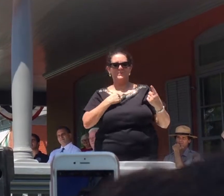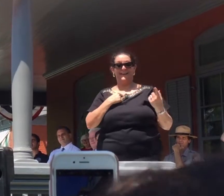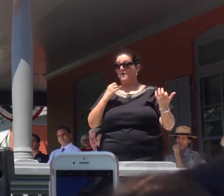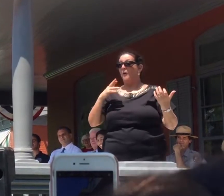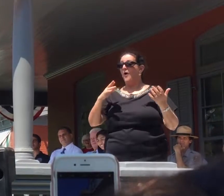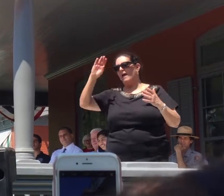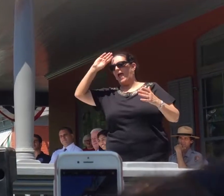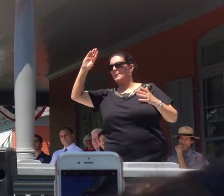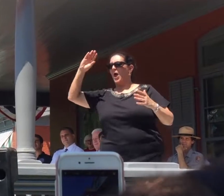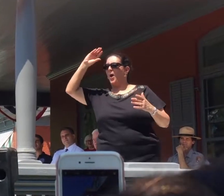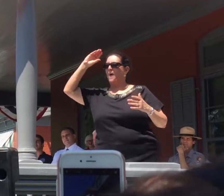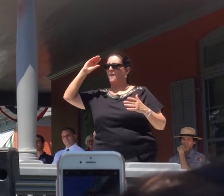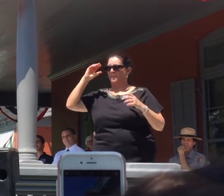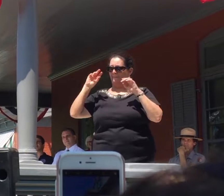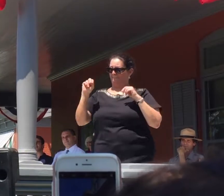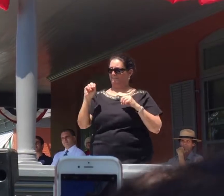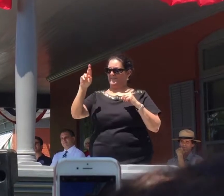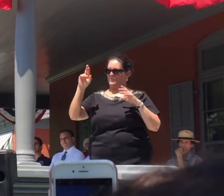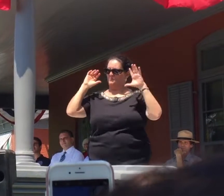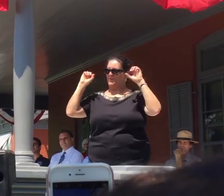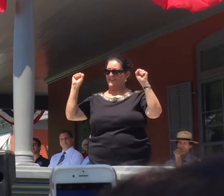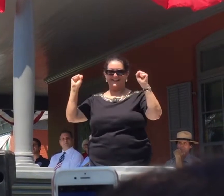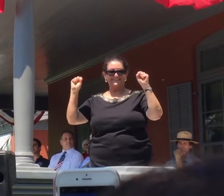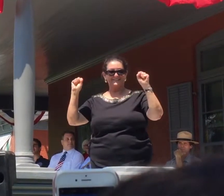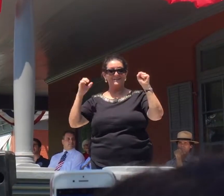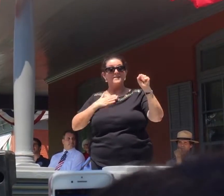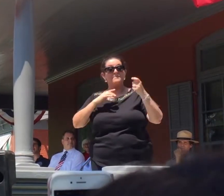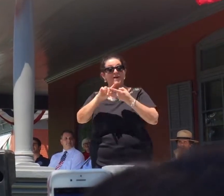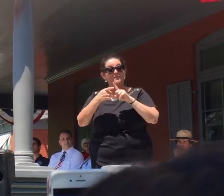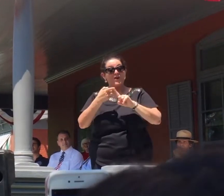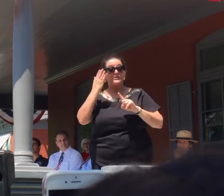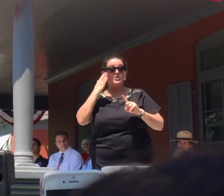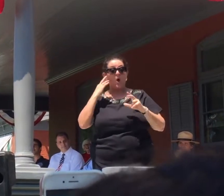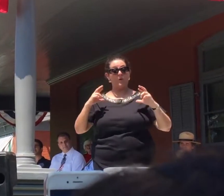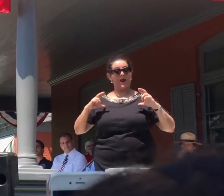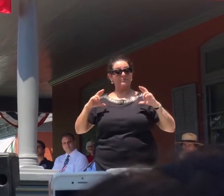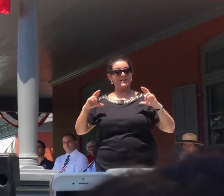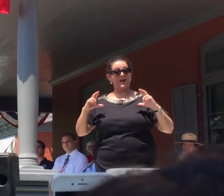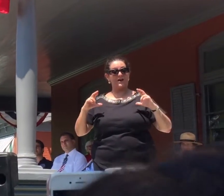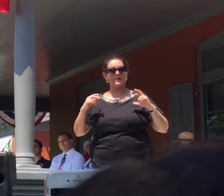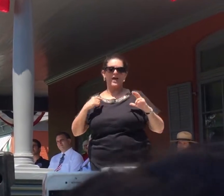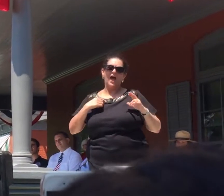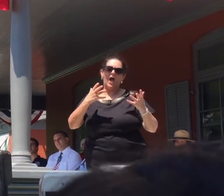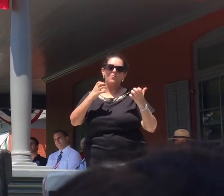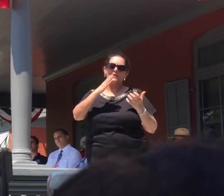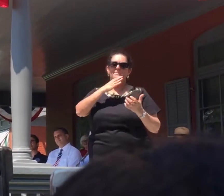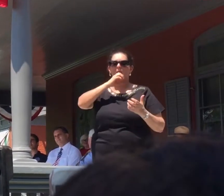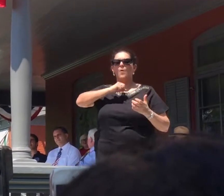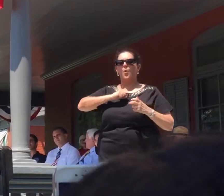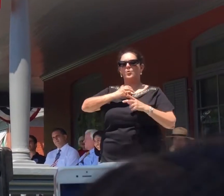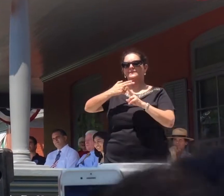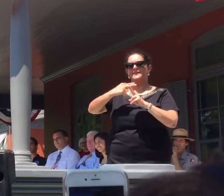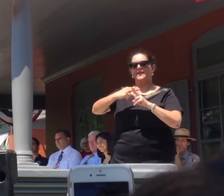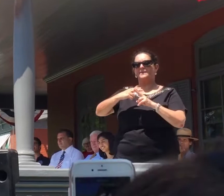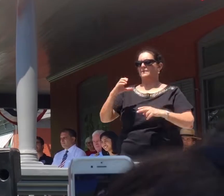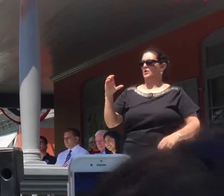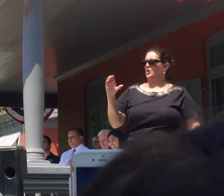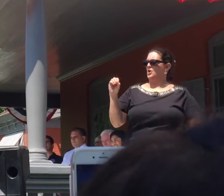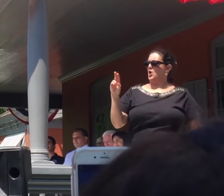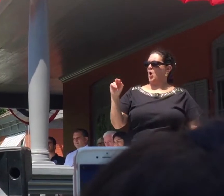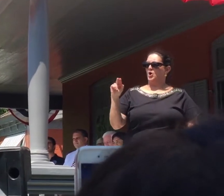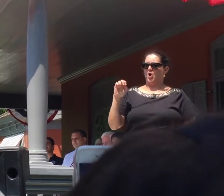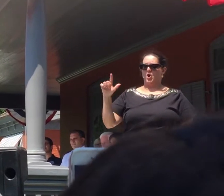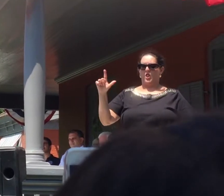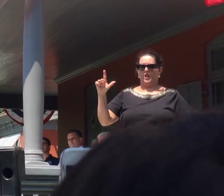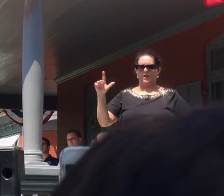hello, Mr. President. My friends know that in my retirement, I prefer to be called by my old military title, Colonel. For